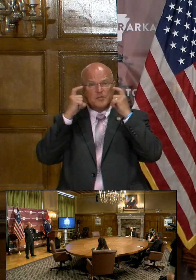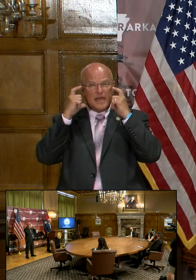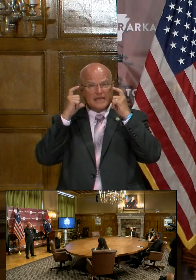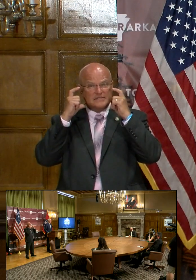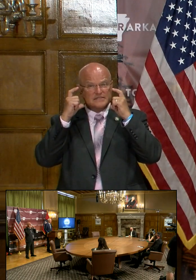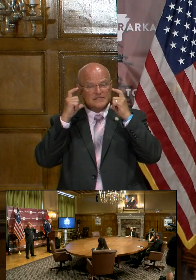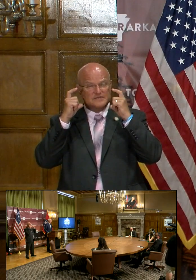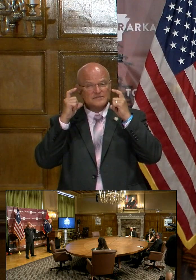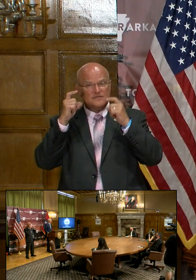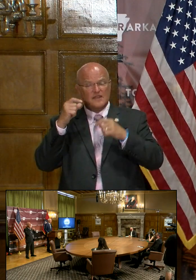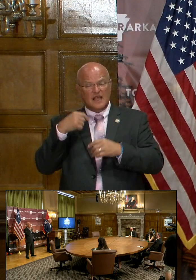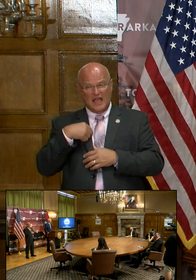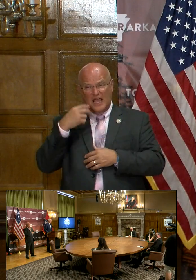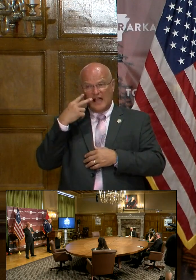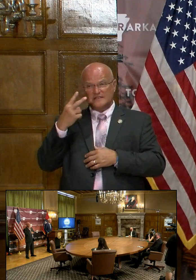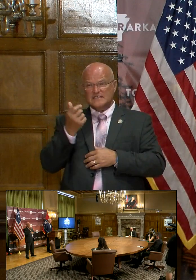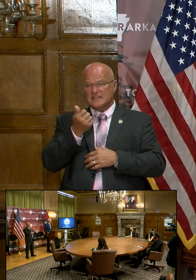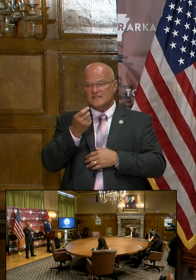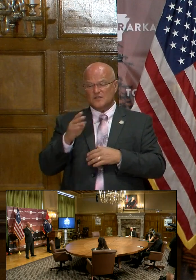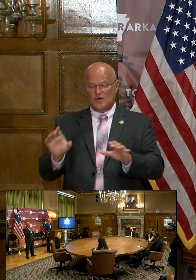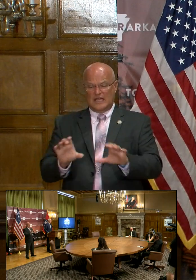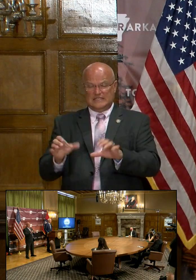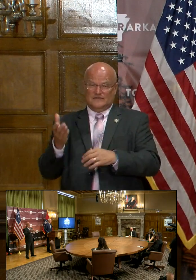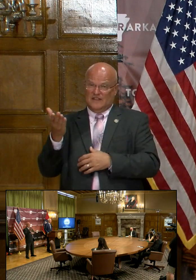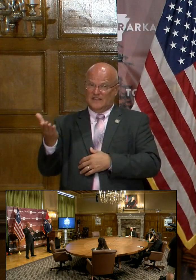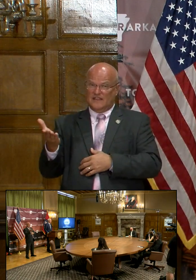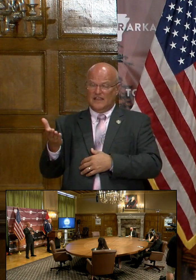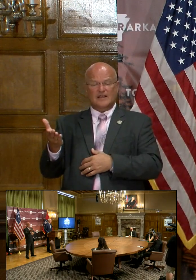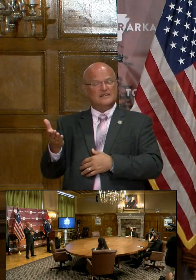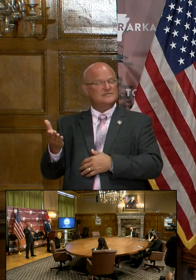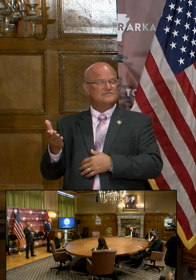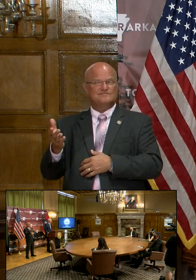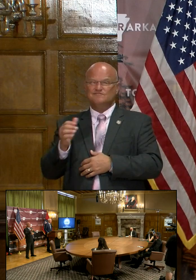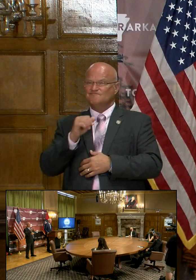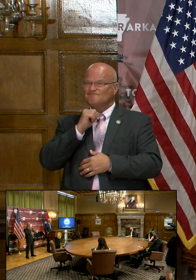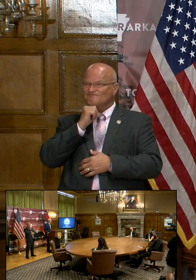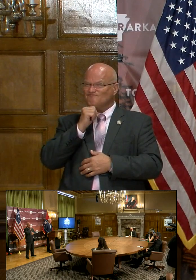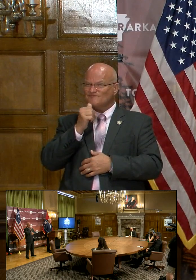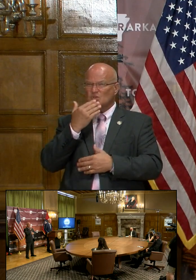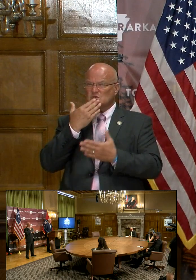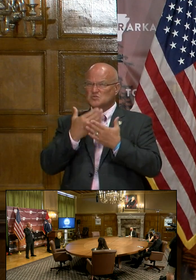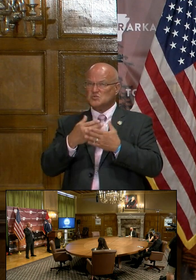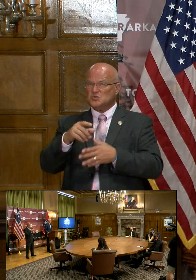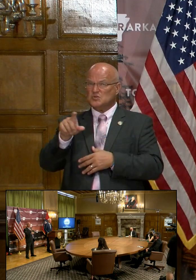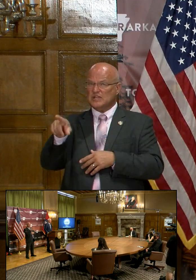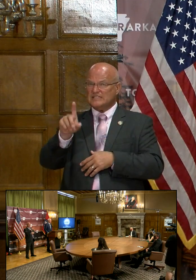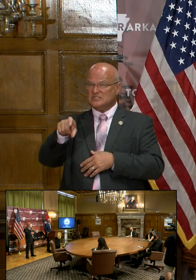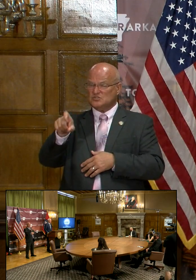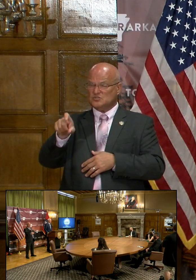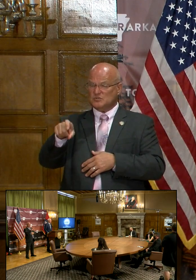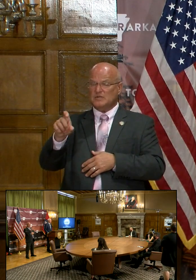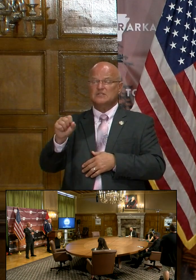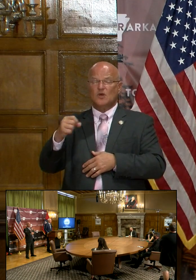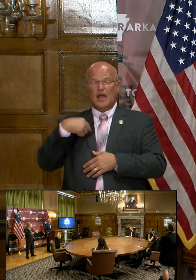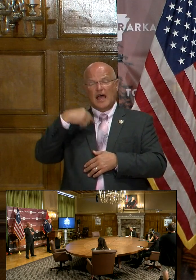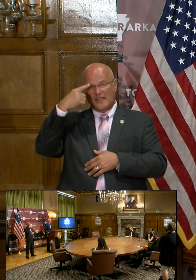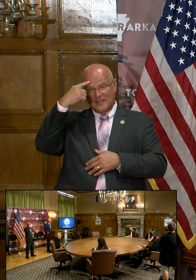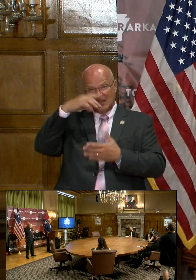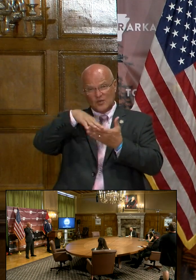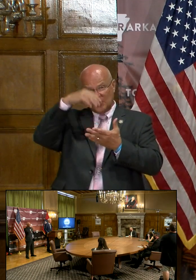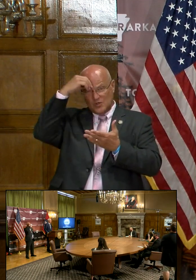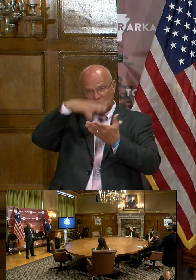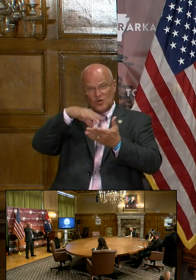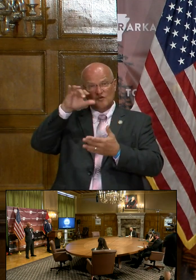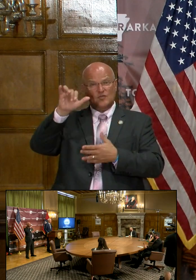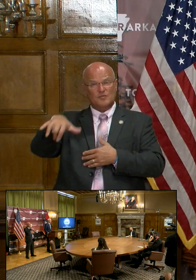masks. I've seen a couple of activities there that was not as good as they should have been. So I think we learn from